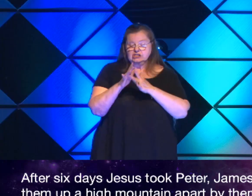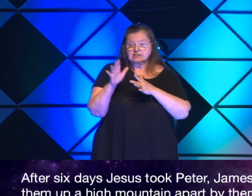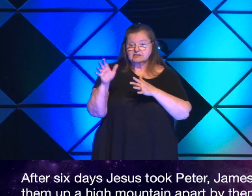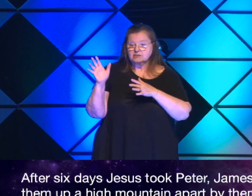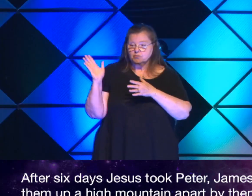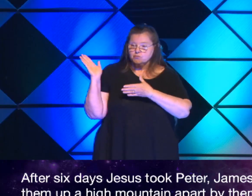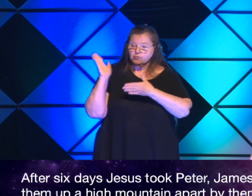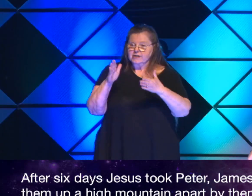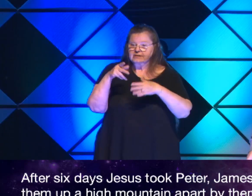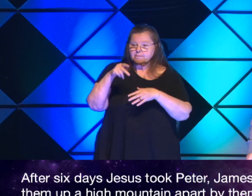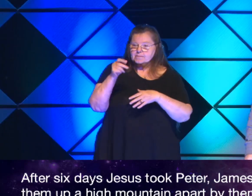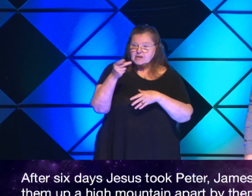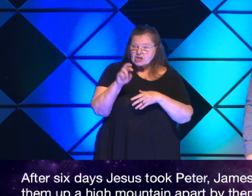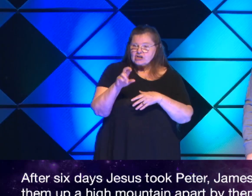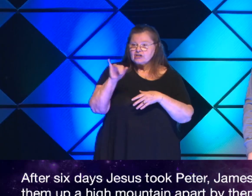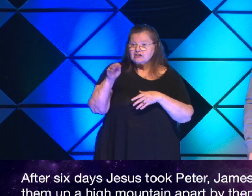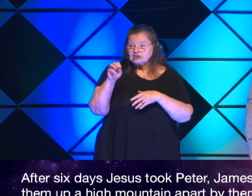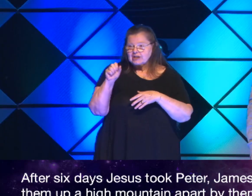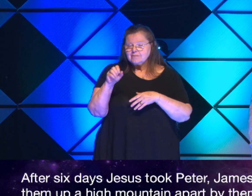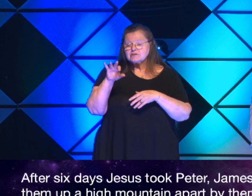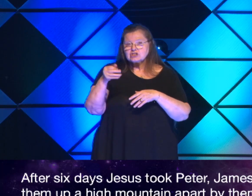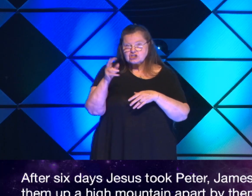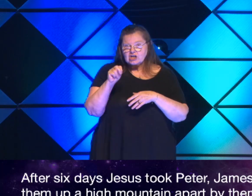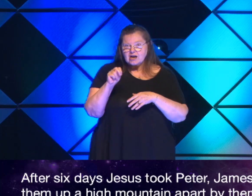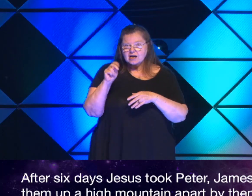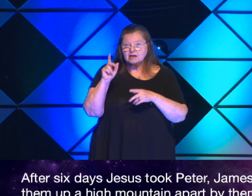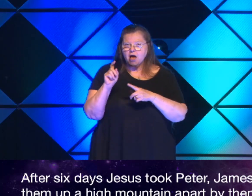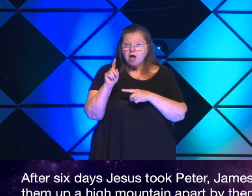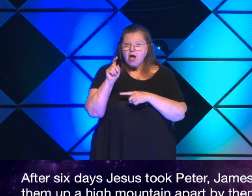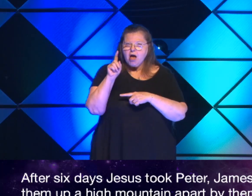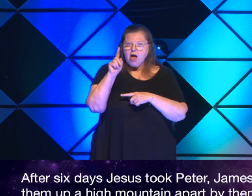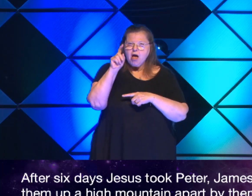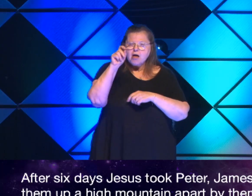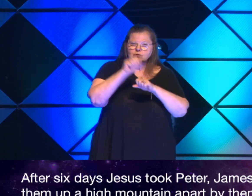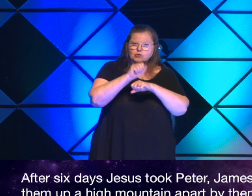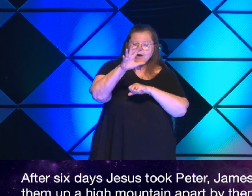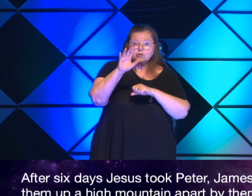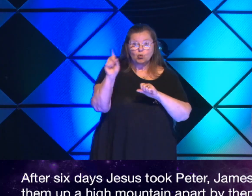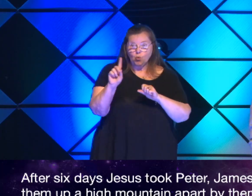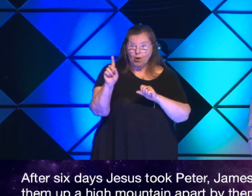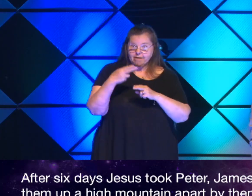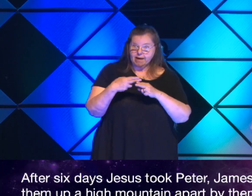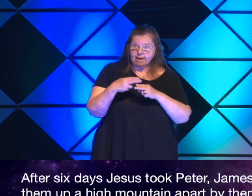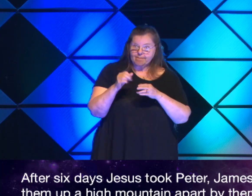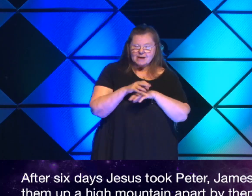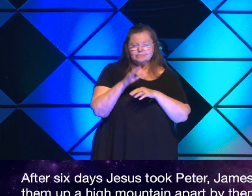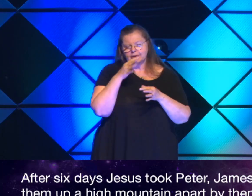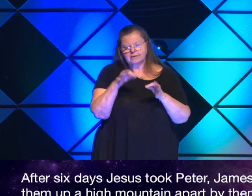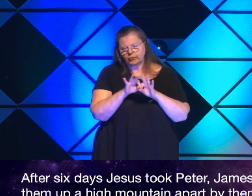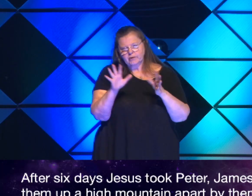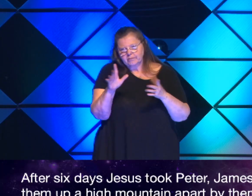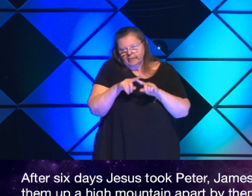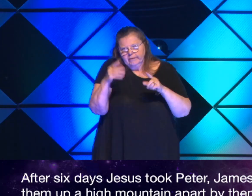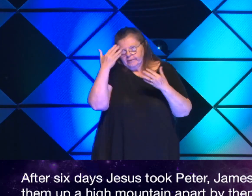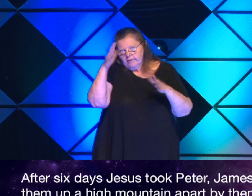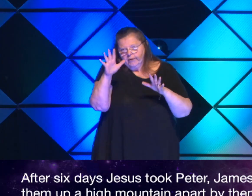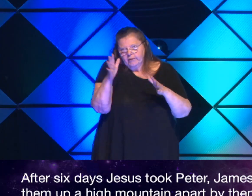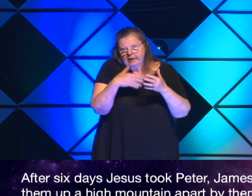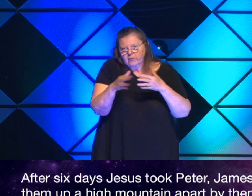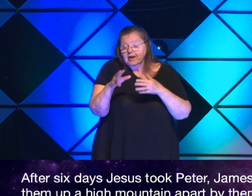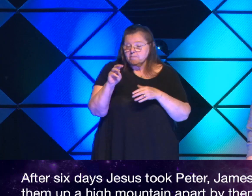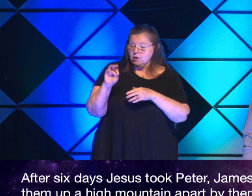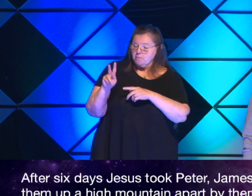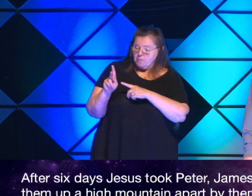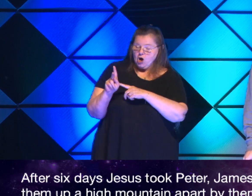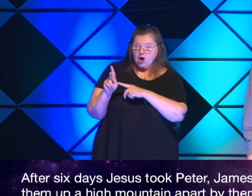and he leads them up a high mountain by themselves. Now, we don't know what mountain it is. I don't think that's important, but it is important for Mark